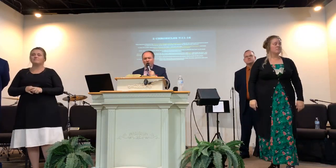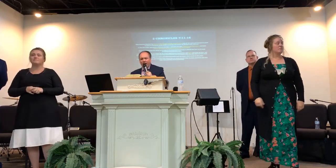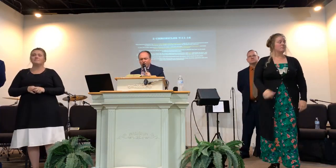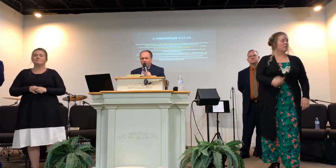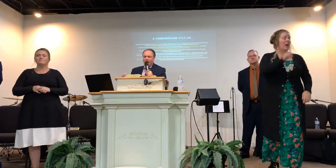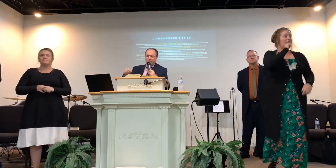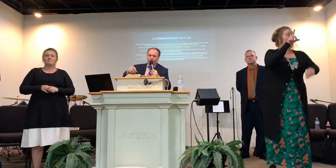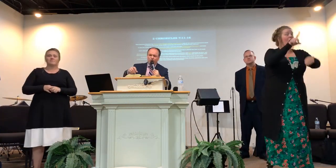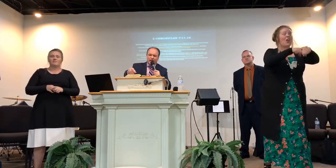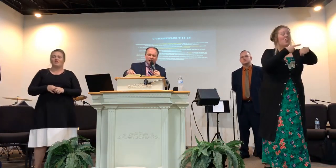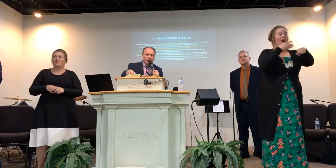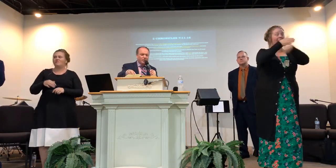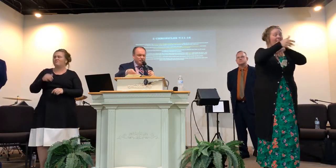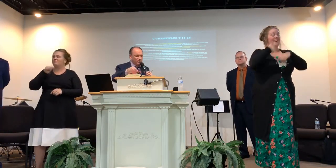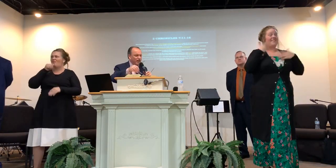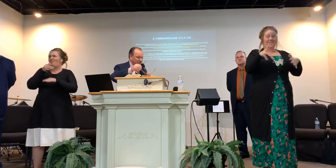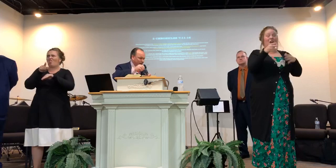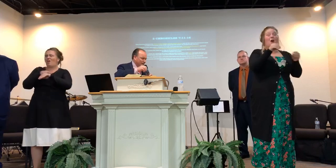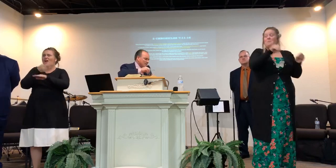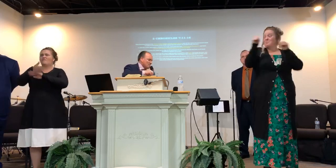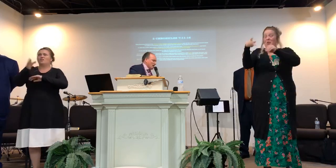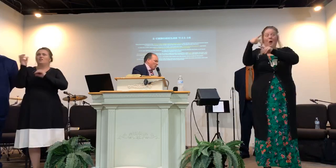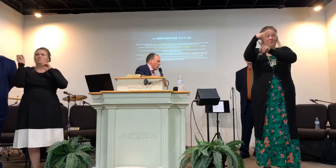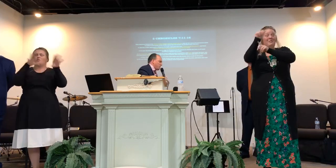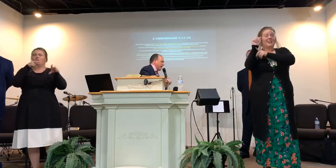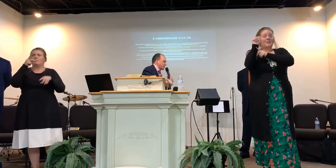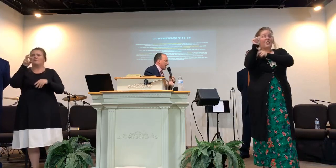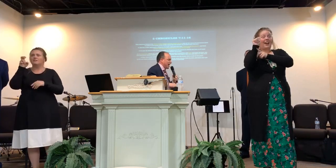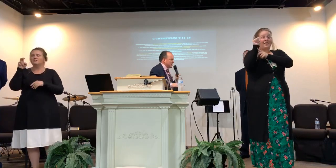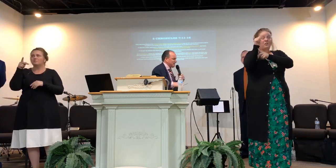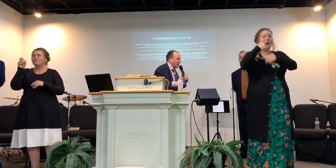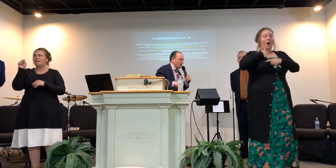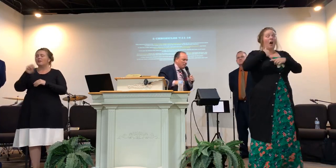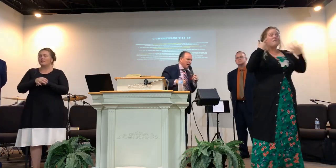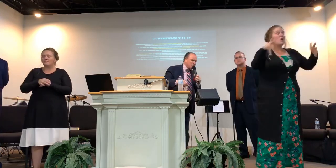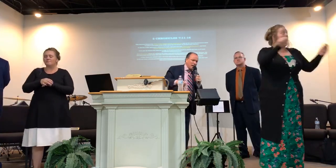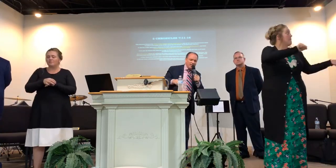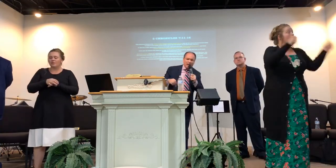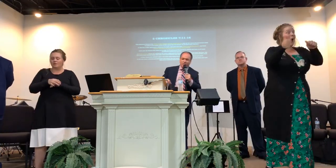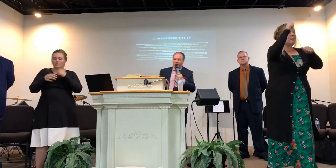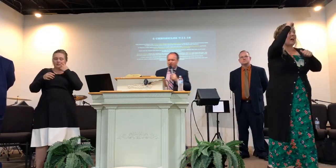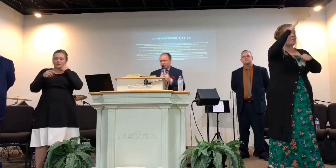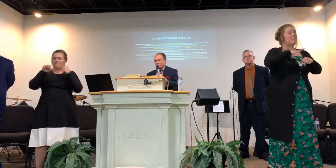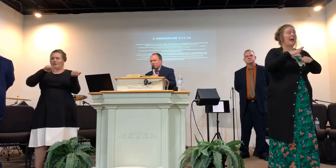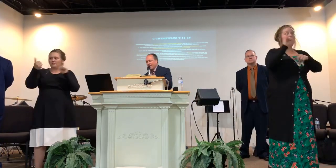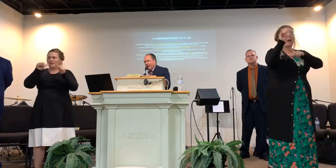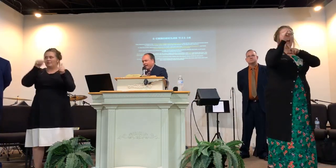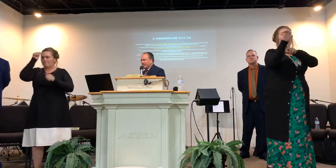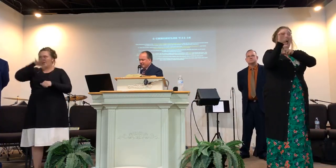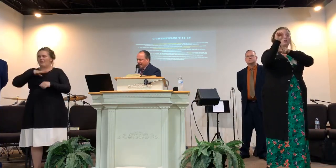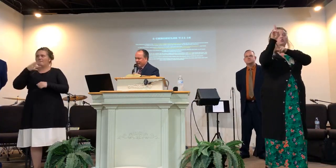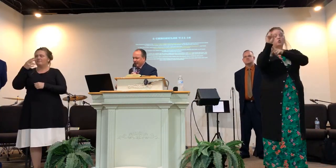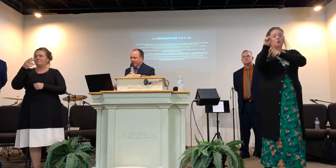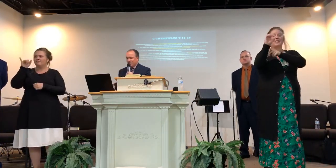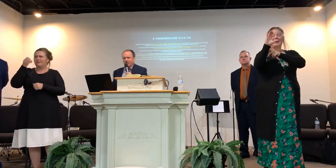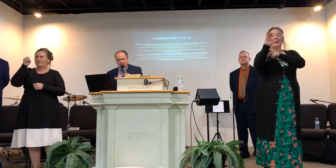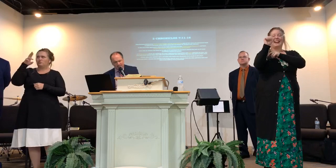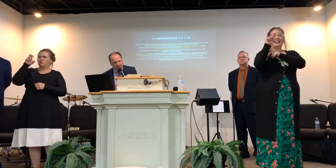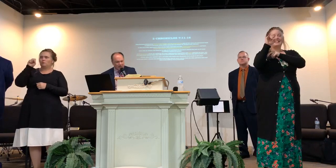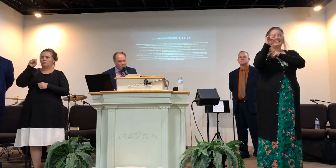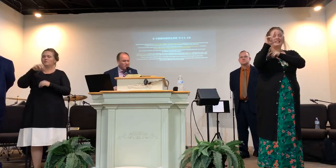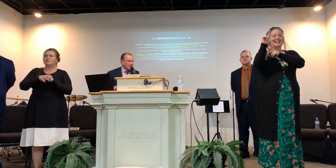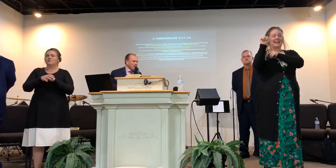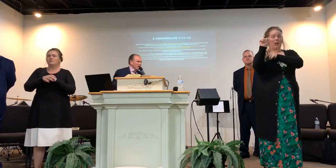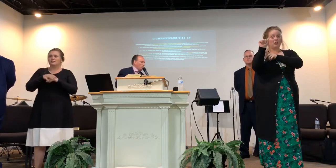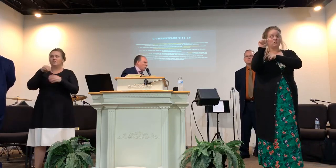Not long after I moved to Erie, Pennsylvania, we baptized a young man by the name of Jesus Castilla in